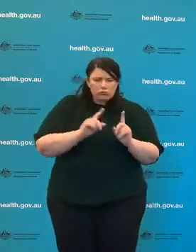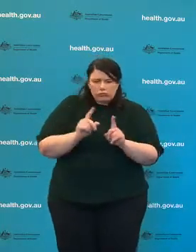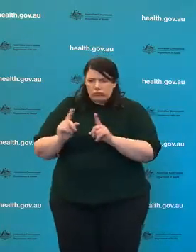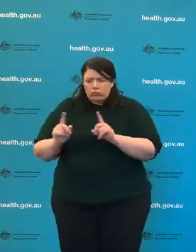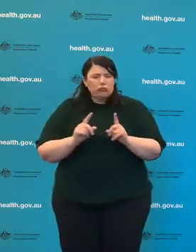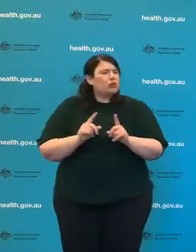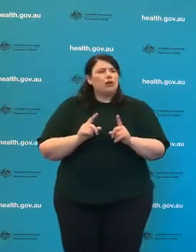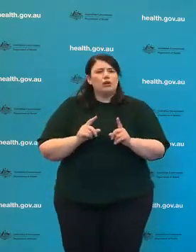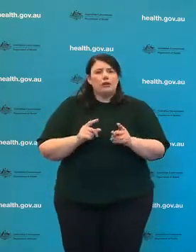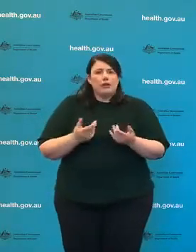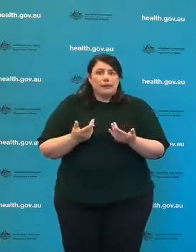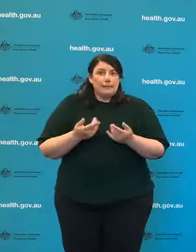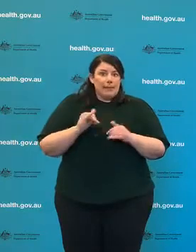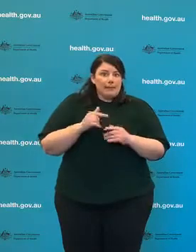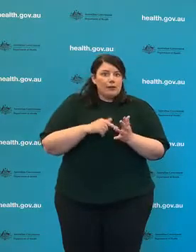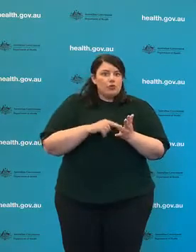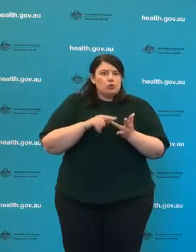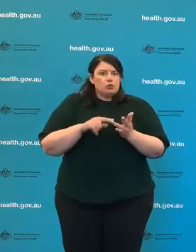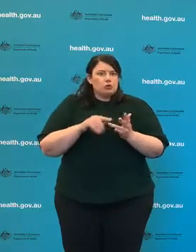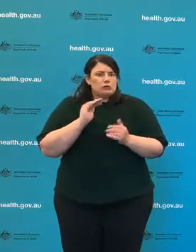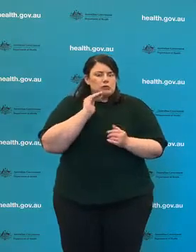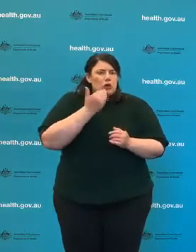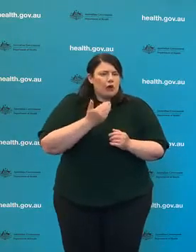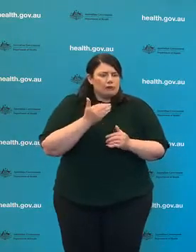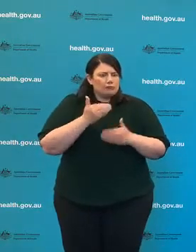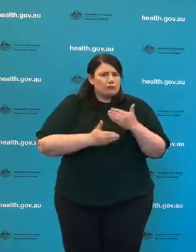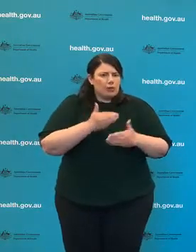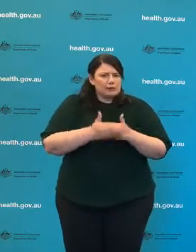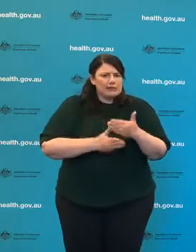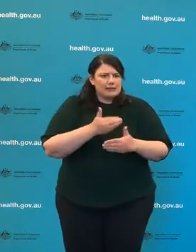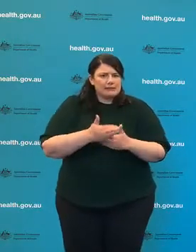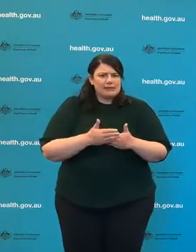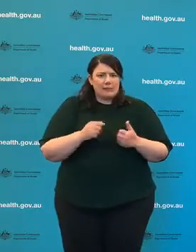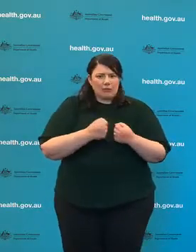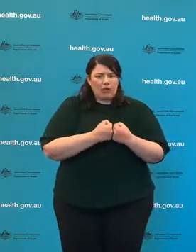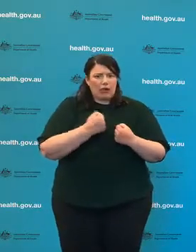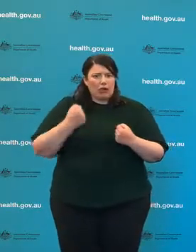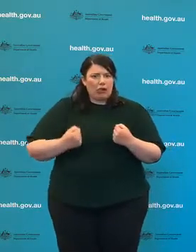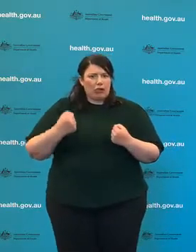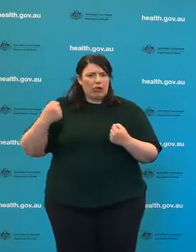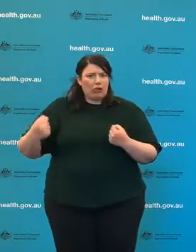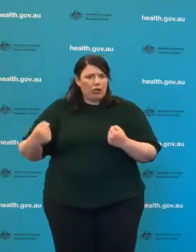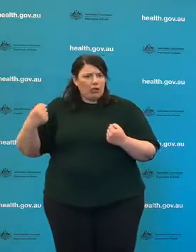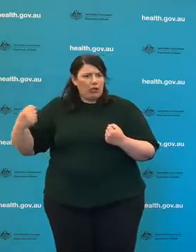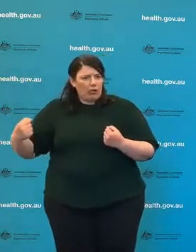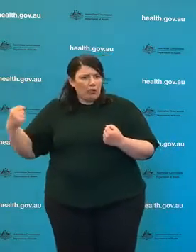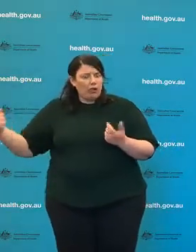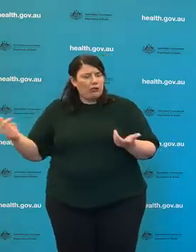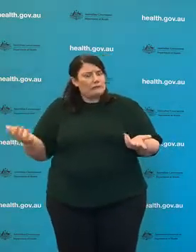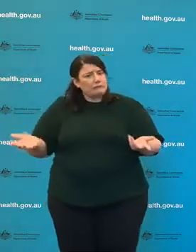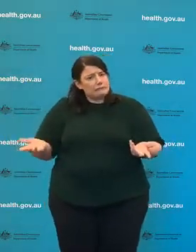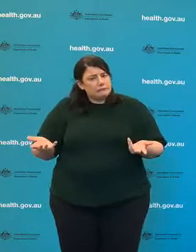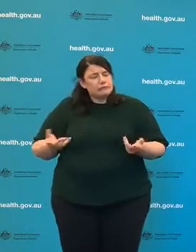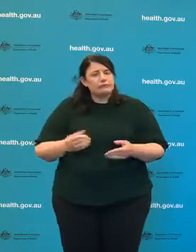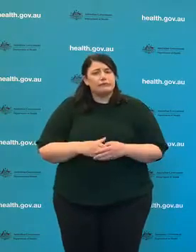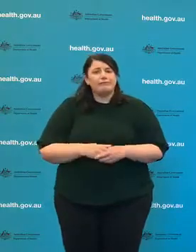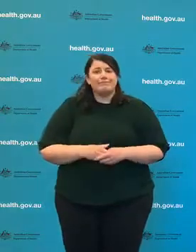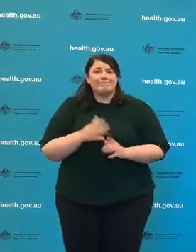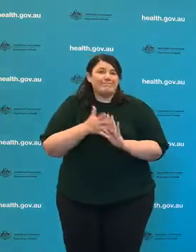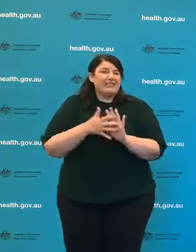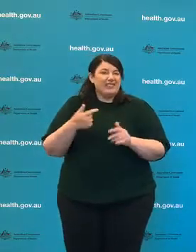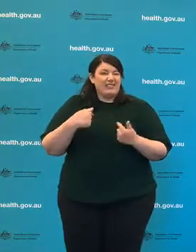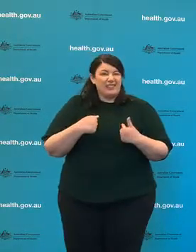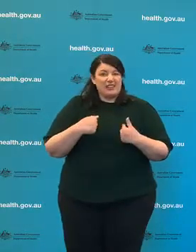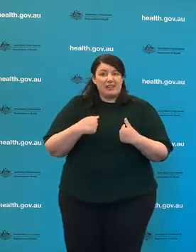extend the restrictions times out too far. And I think what I've taken away from discussions